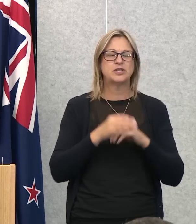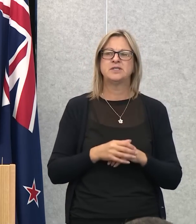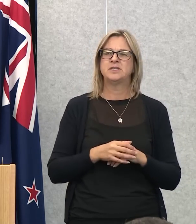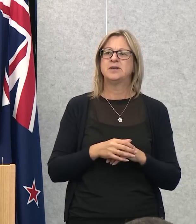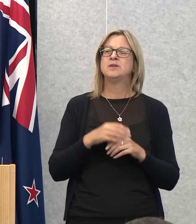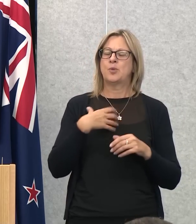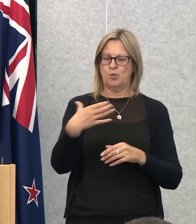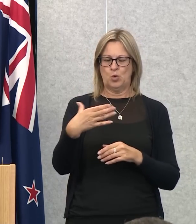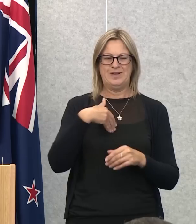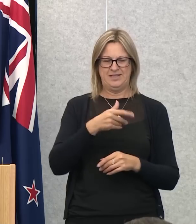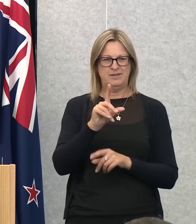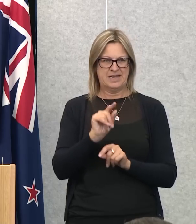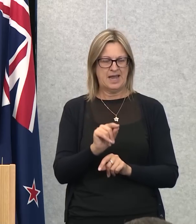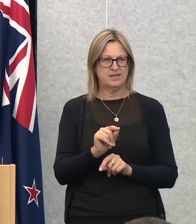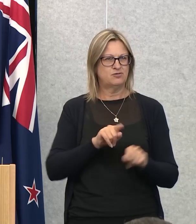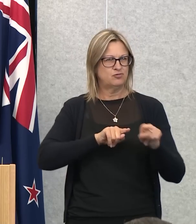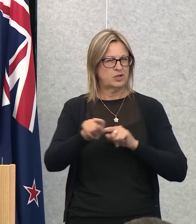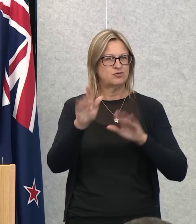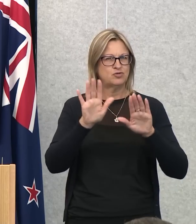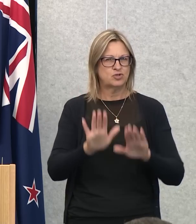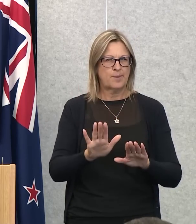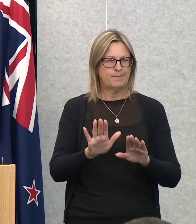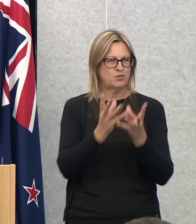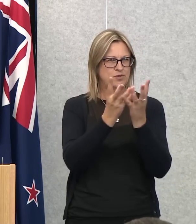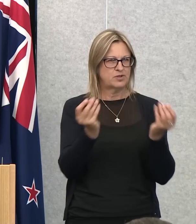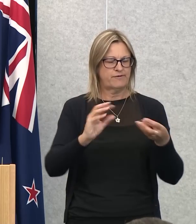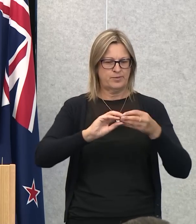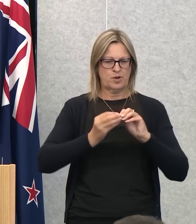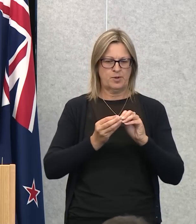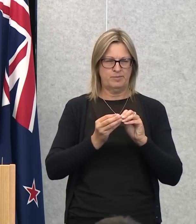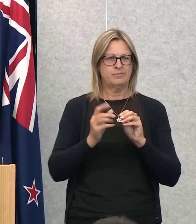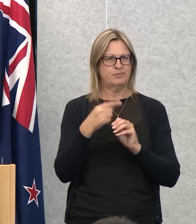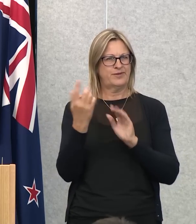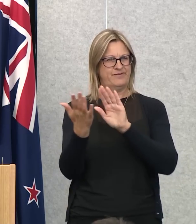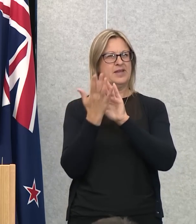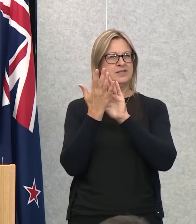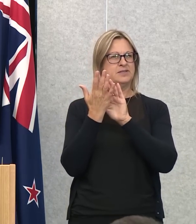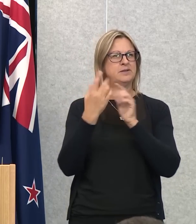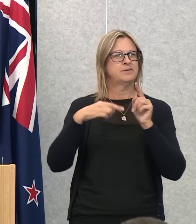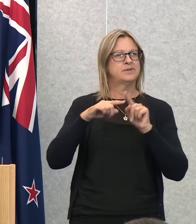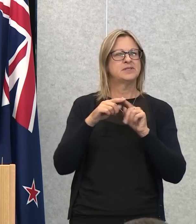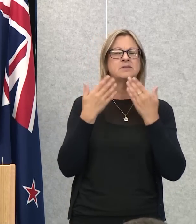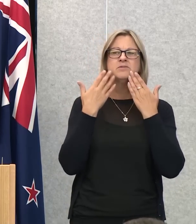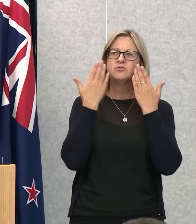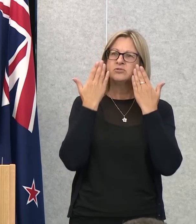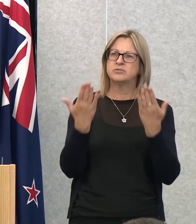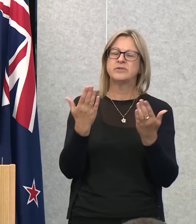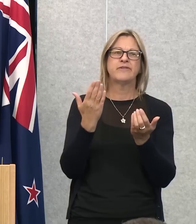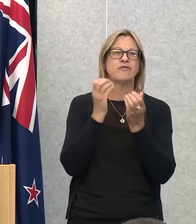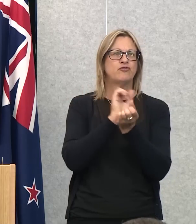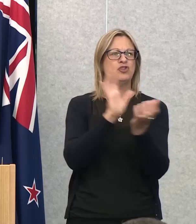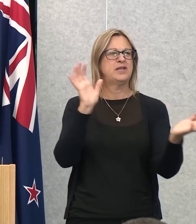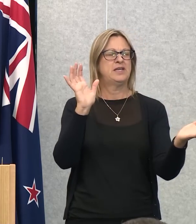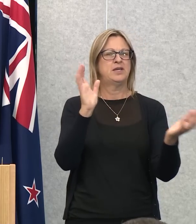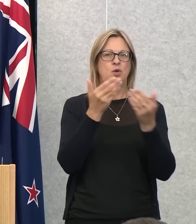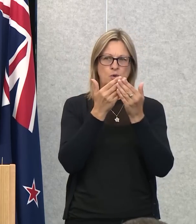to be done to resolve the problem we face while preserving a free, open,